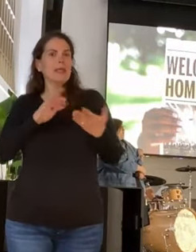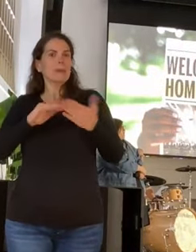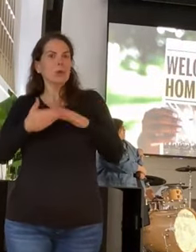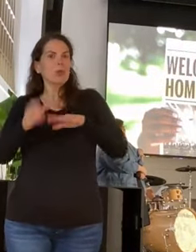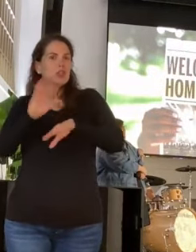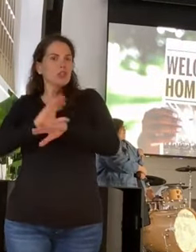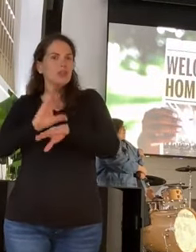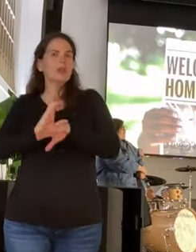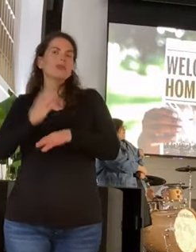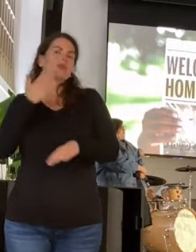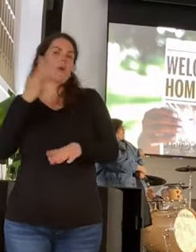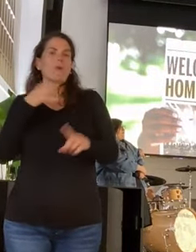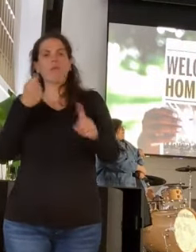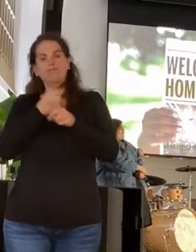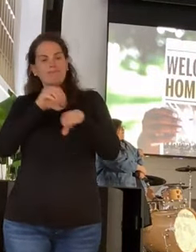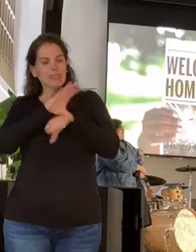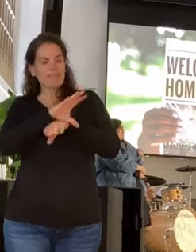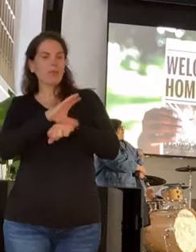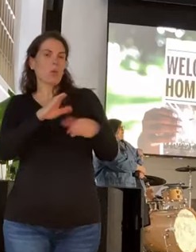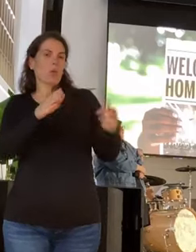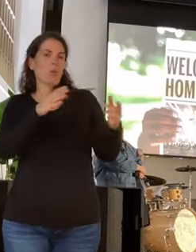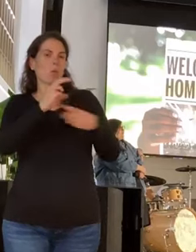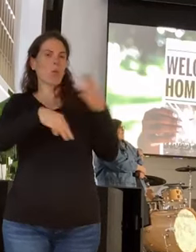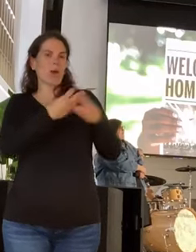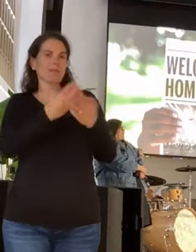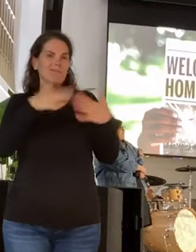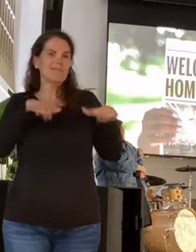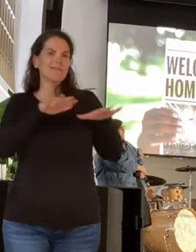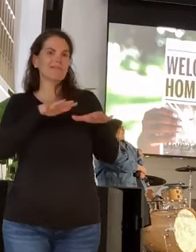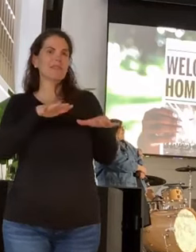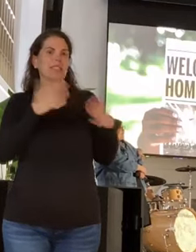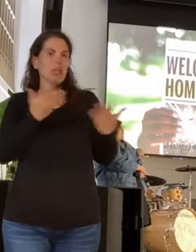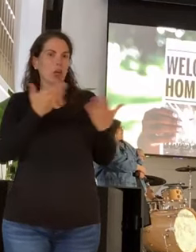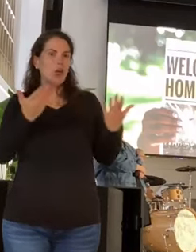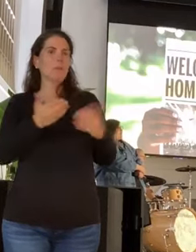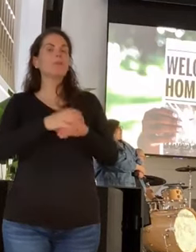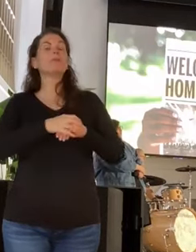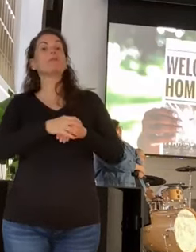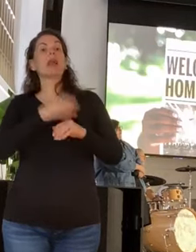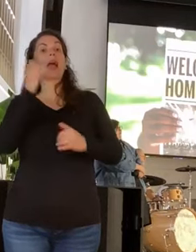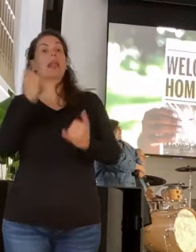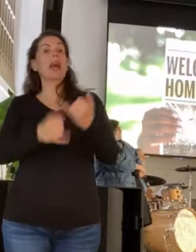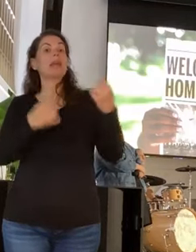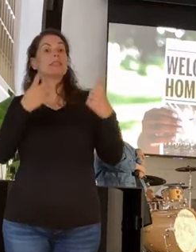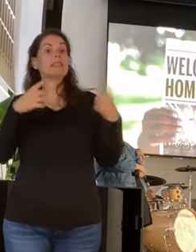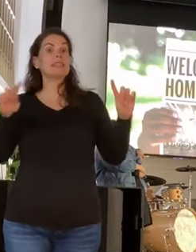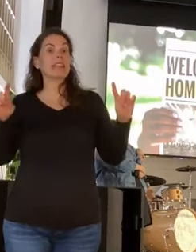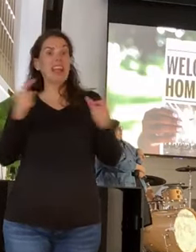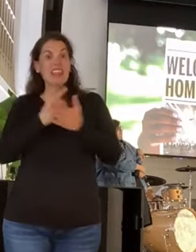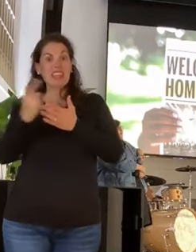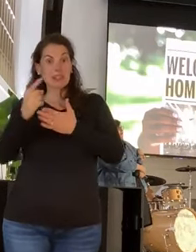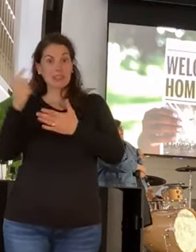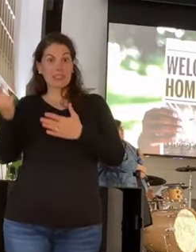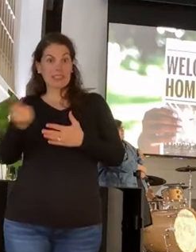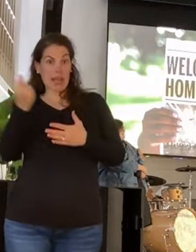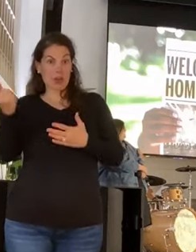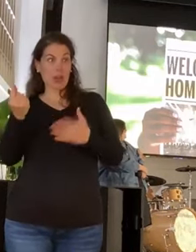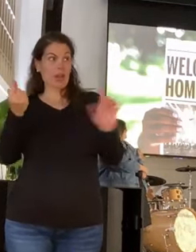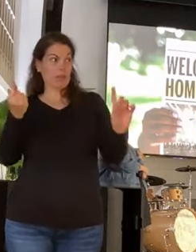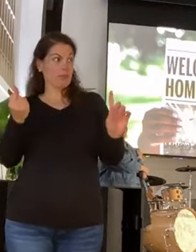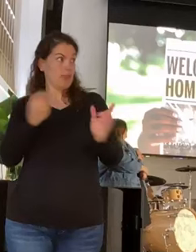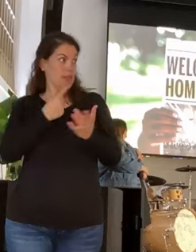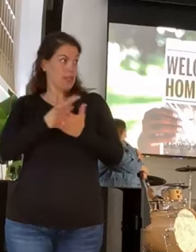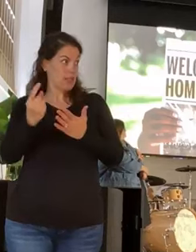generosity, and just knowing that it's going to impact the world around us. And then the last announcement that I have, everyone say, this Saturday. This